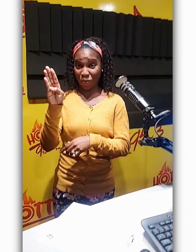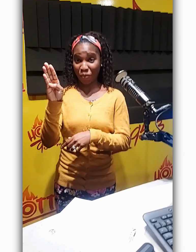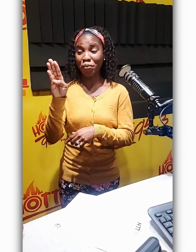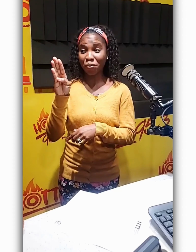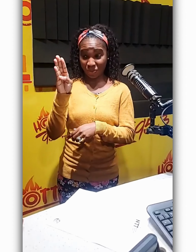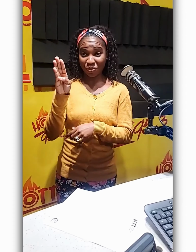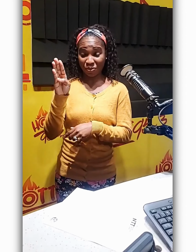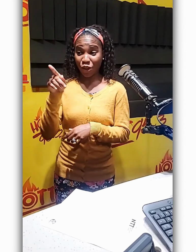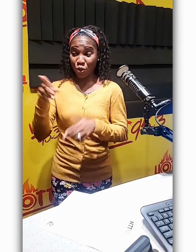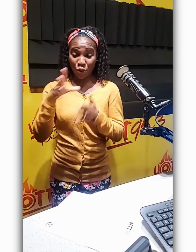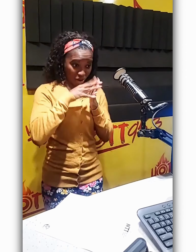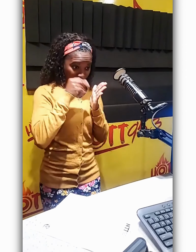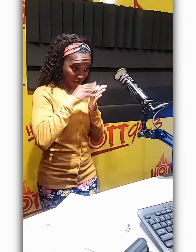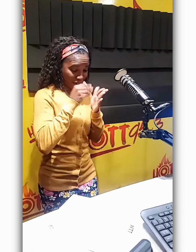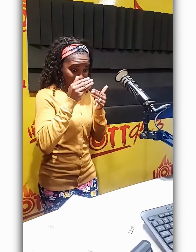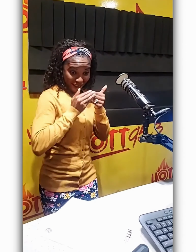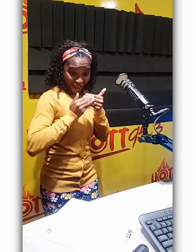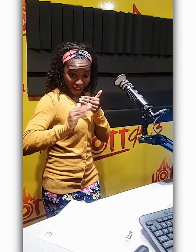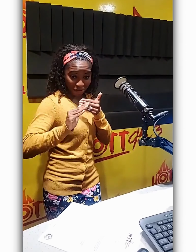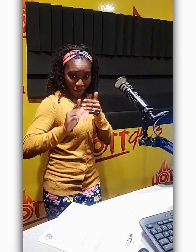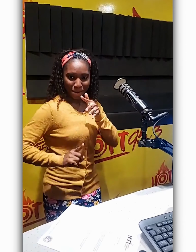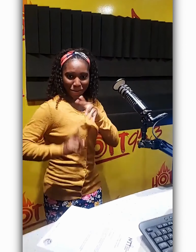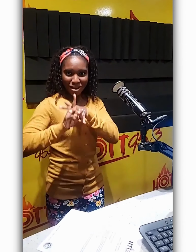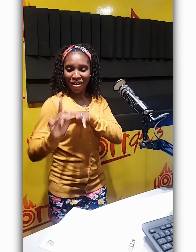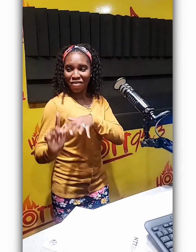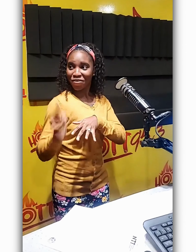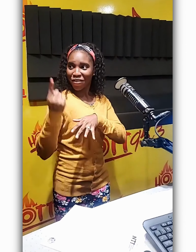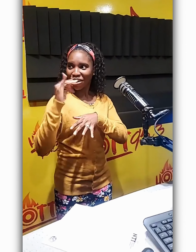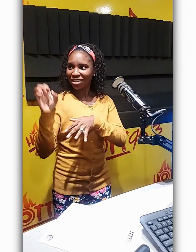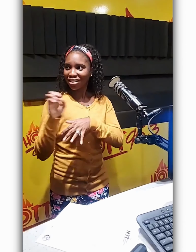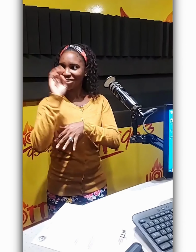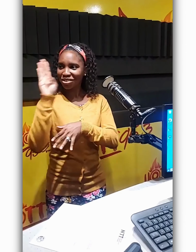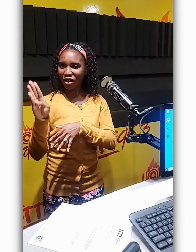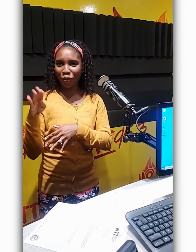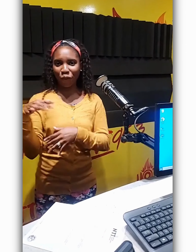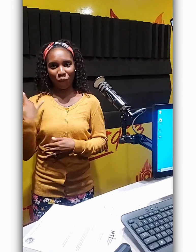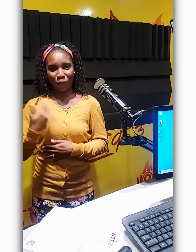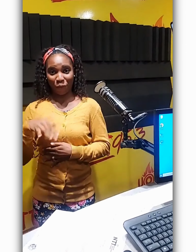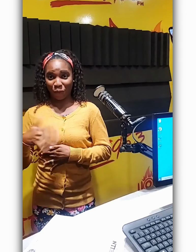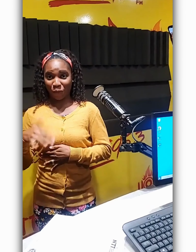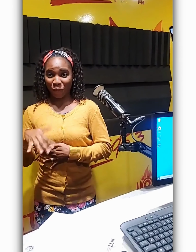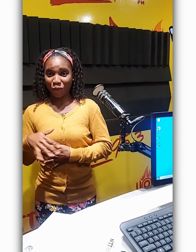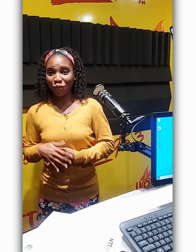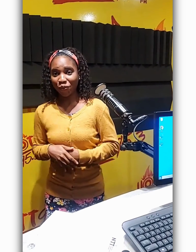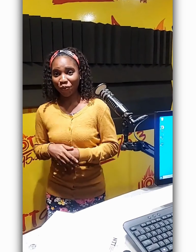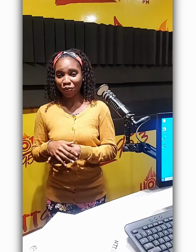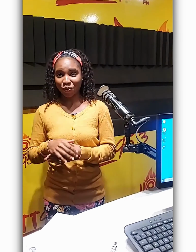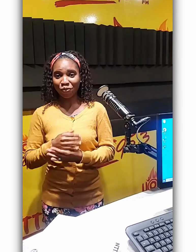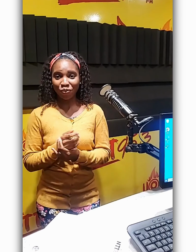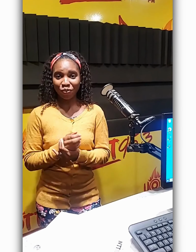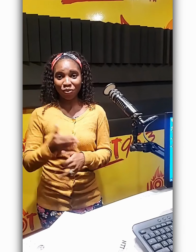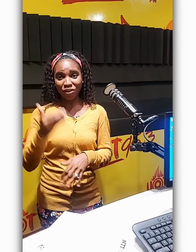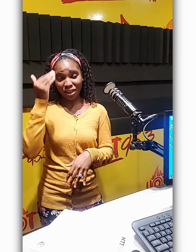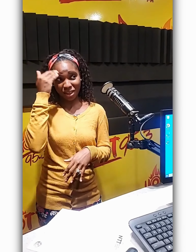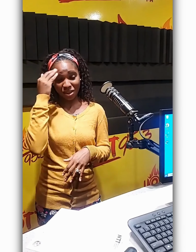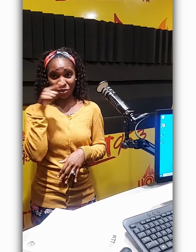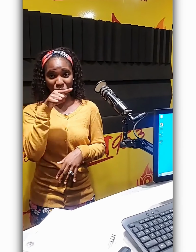course, Scott. No, Scott, even if everything good with you, and I know you experienced this already, so have I. That's why I love